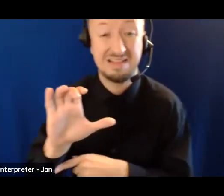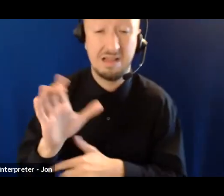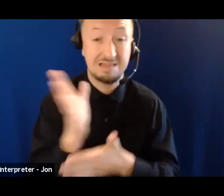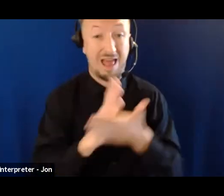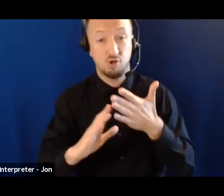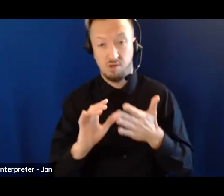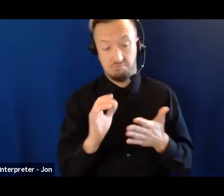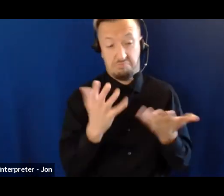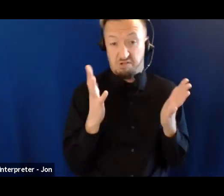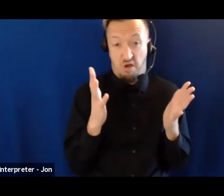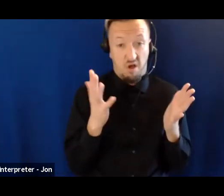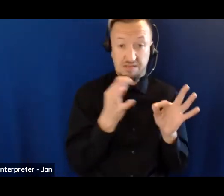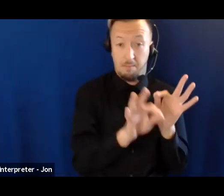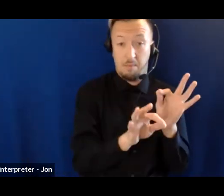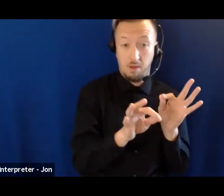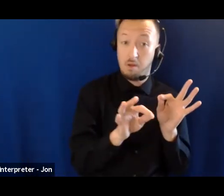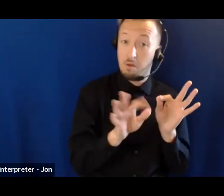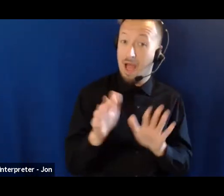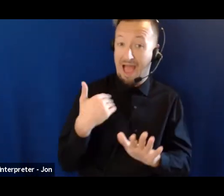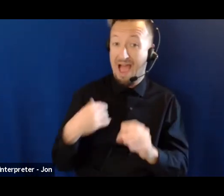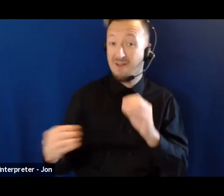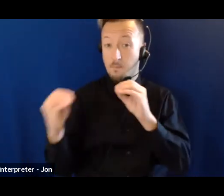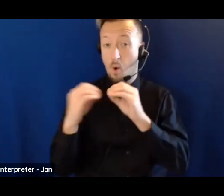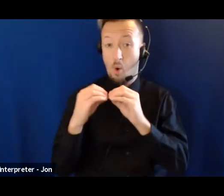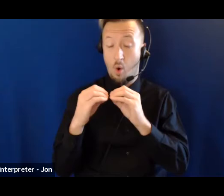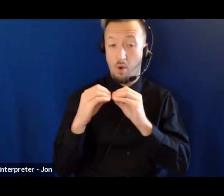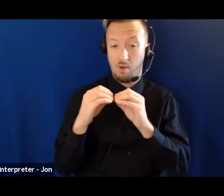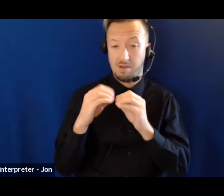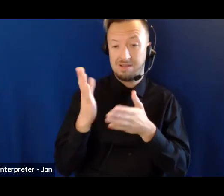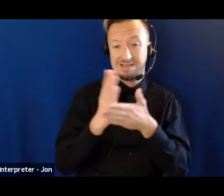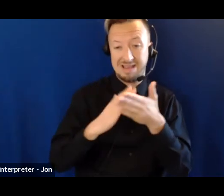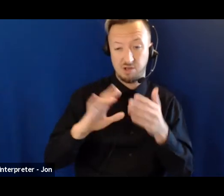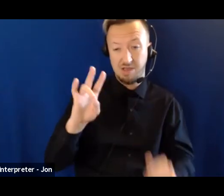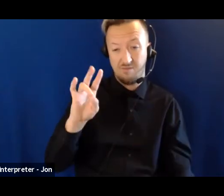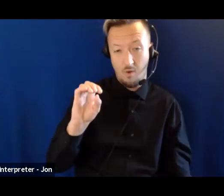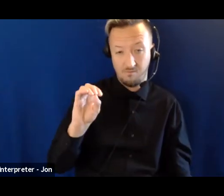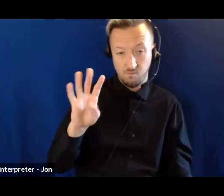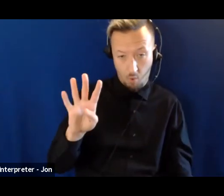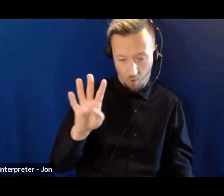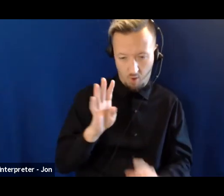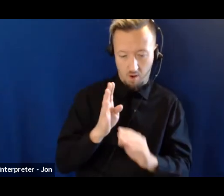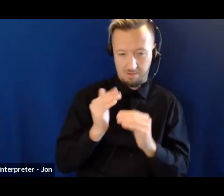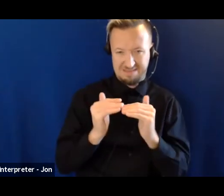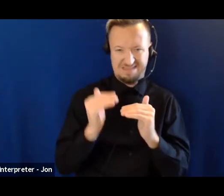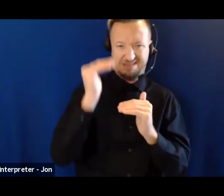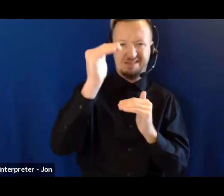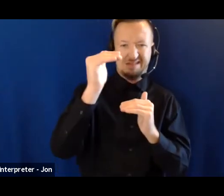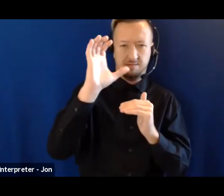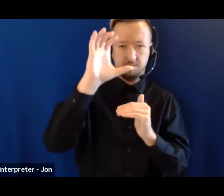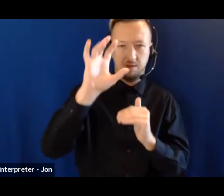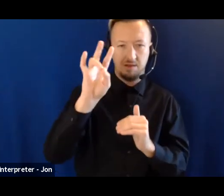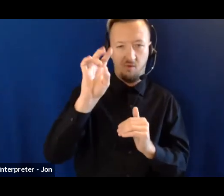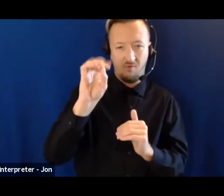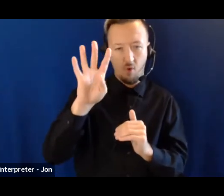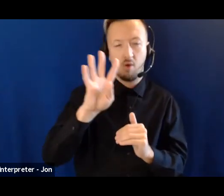That's it. Now there's more, of course. There's section 704, which is right before it, that talks about the